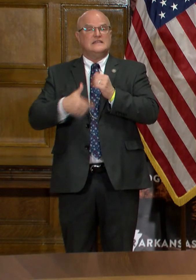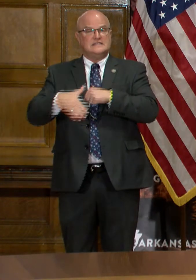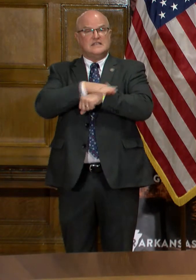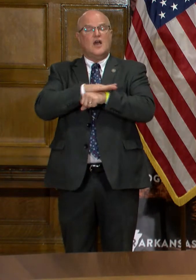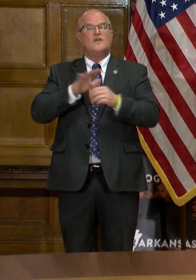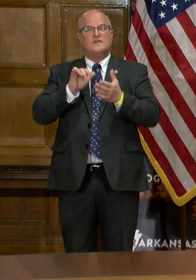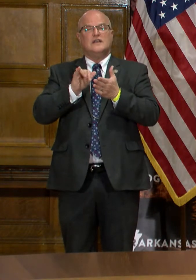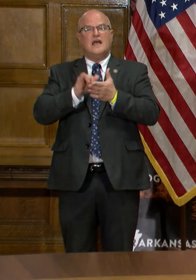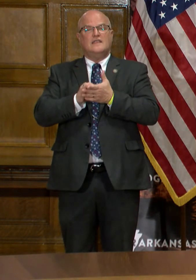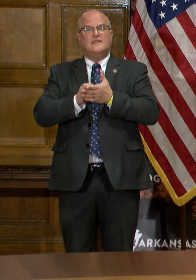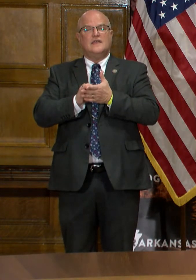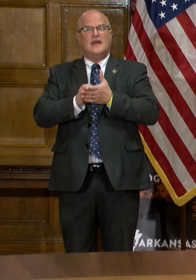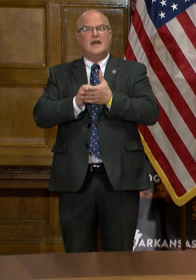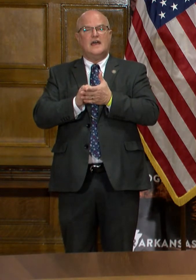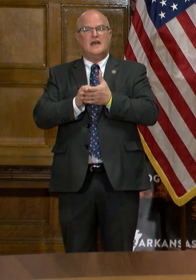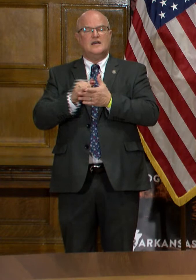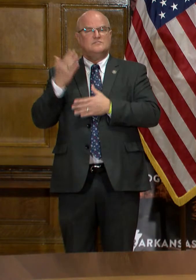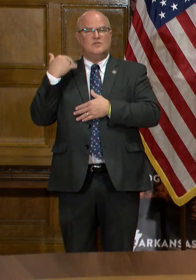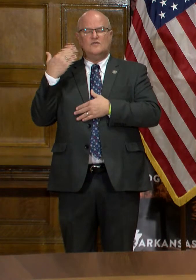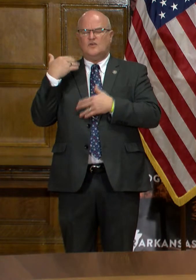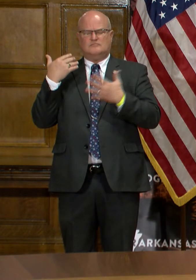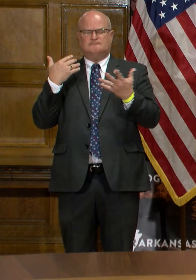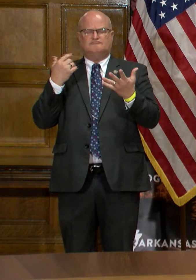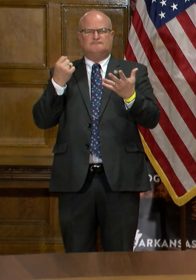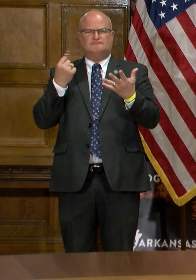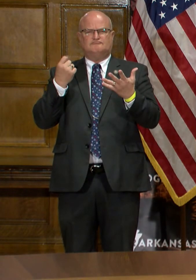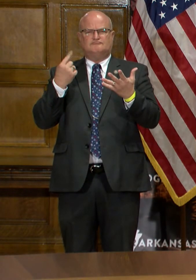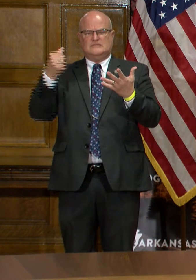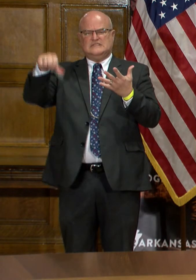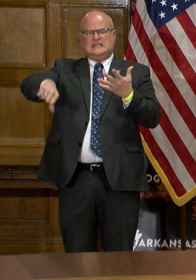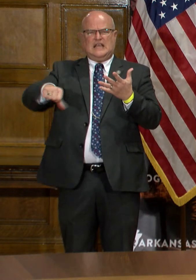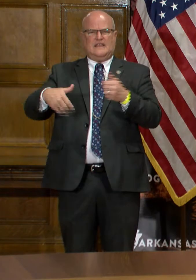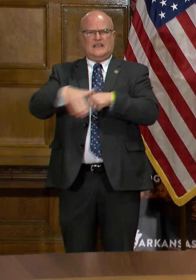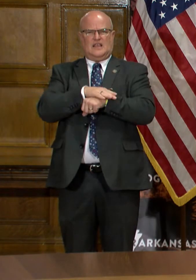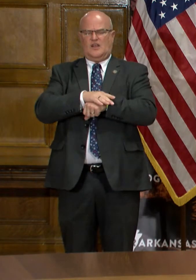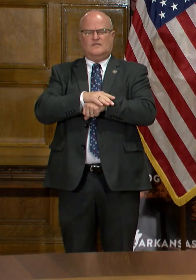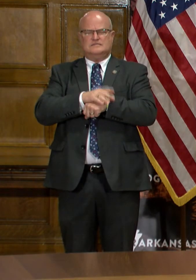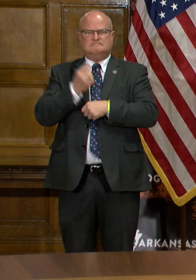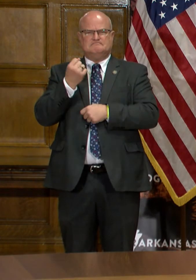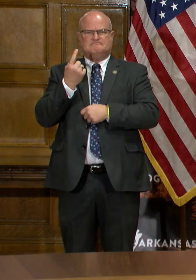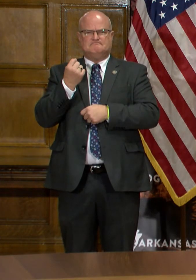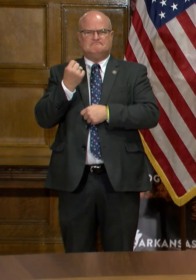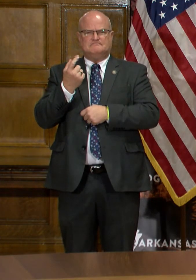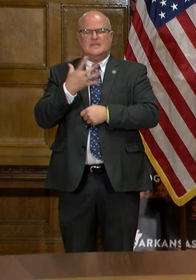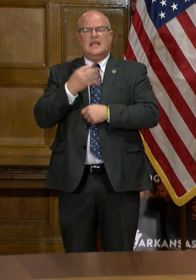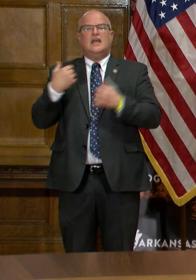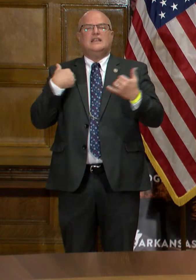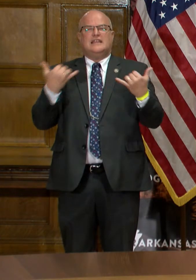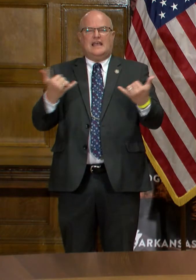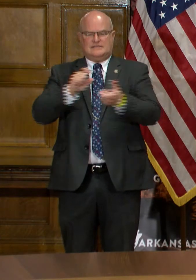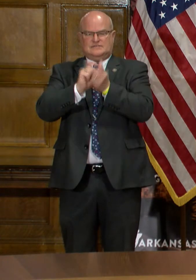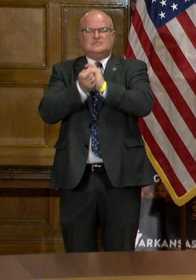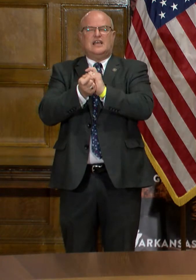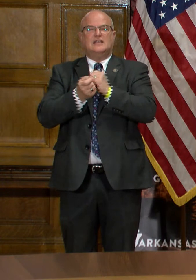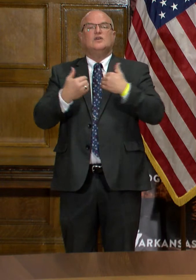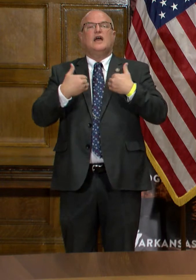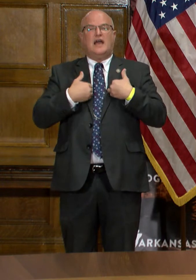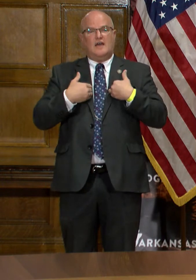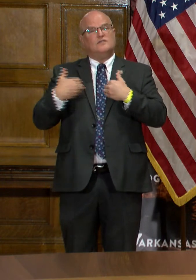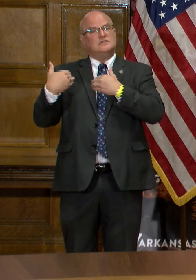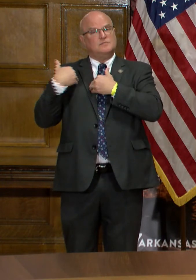coverage that it made no sense that they were denied that coverage, and we have a